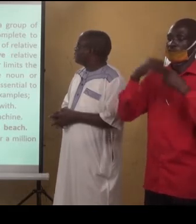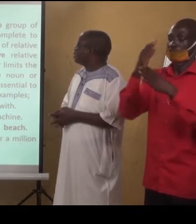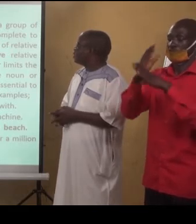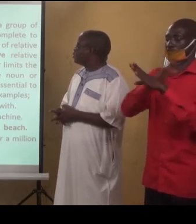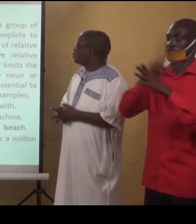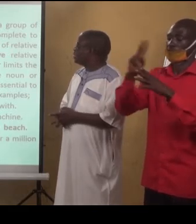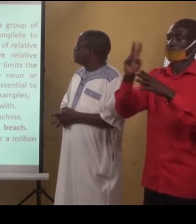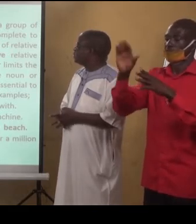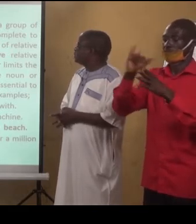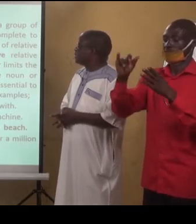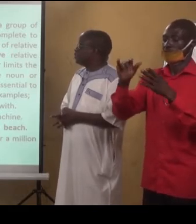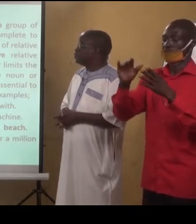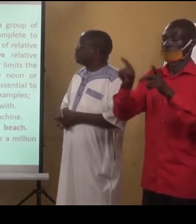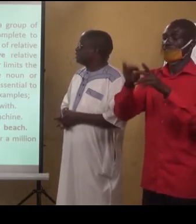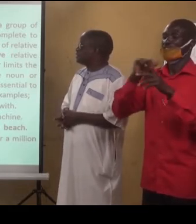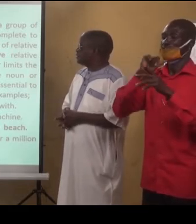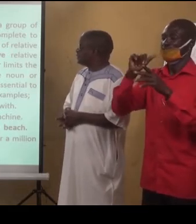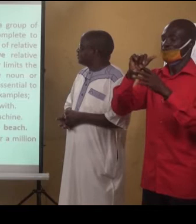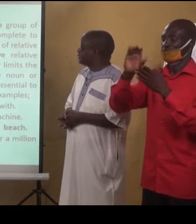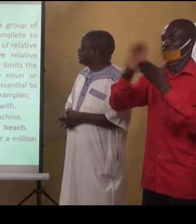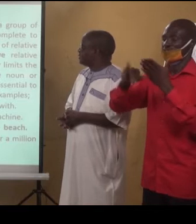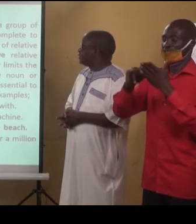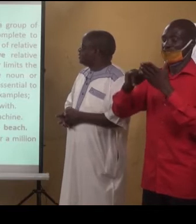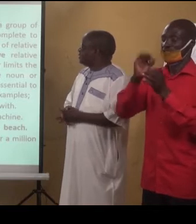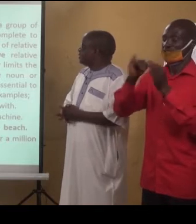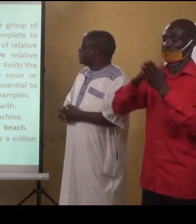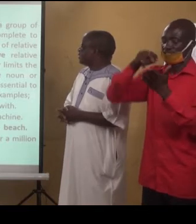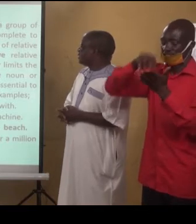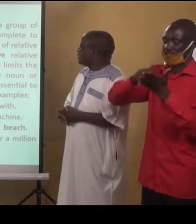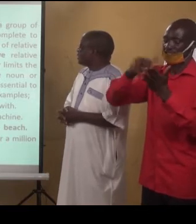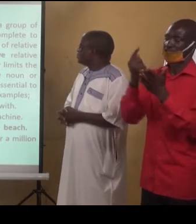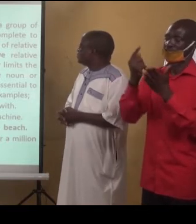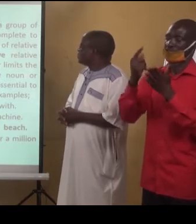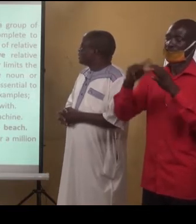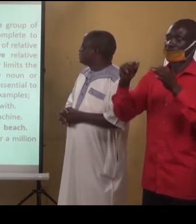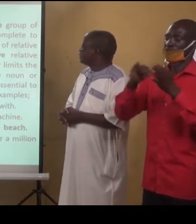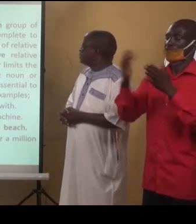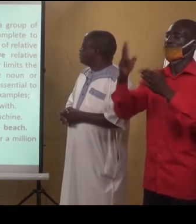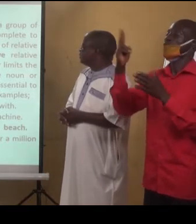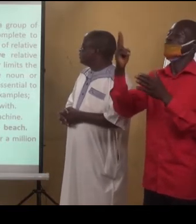but incomplete to stand alone as a sentence. That there are 2